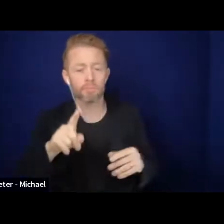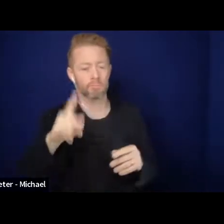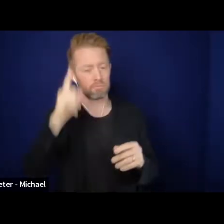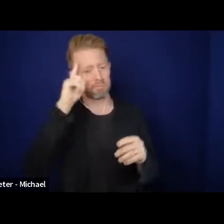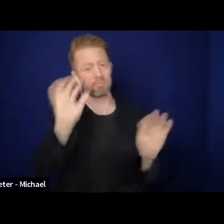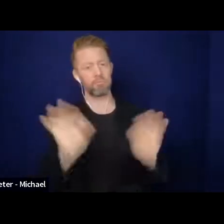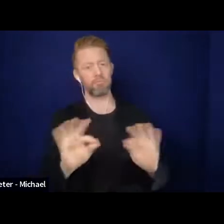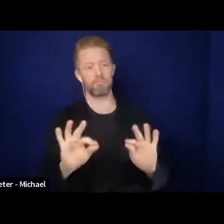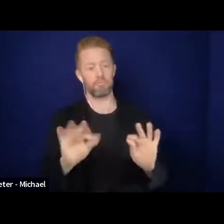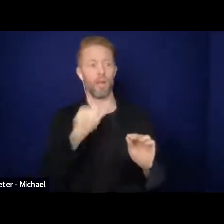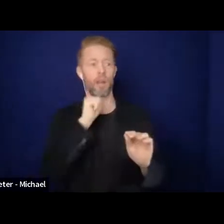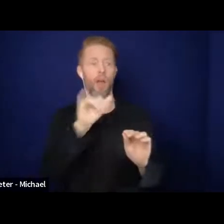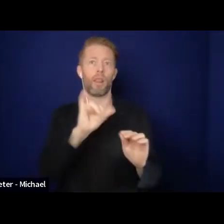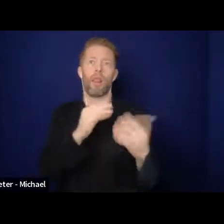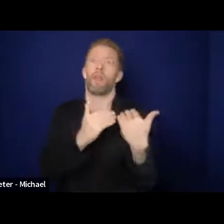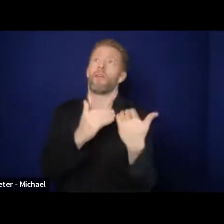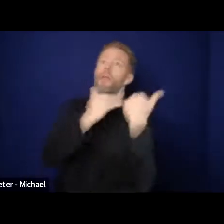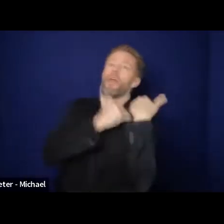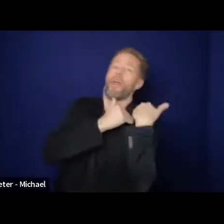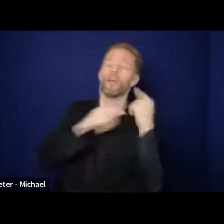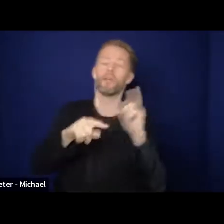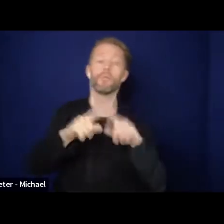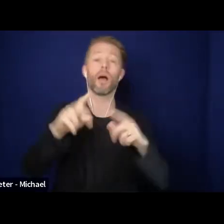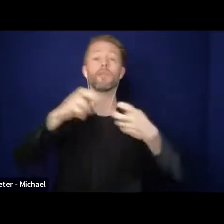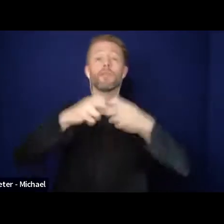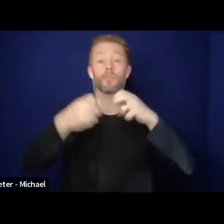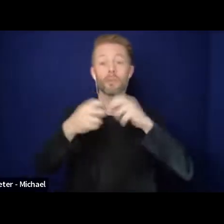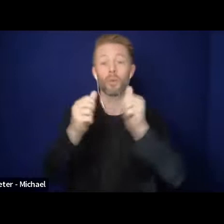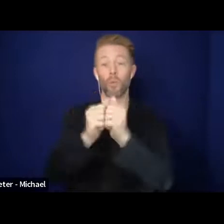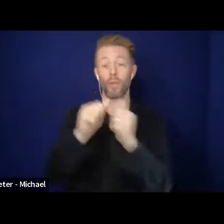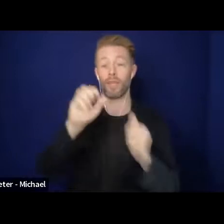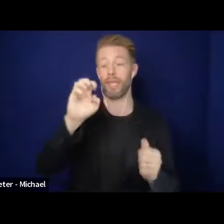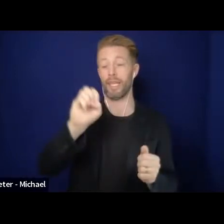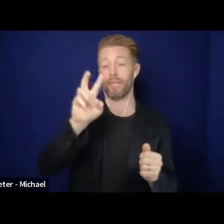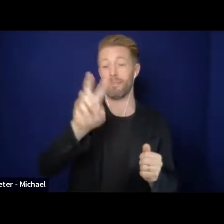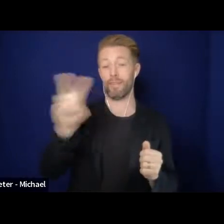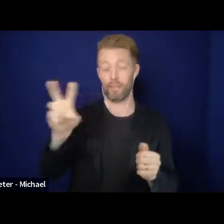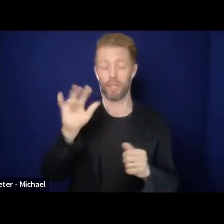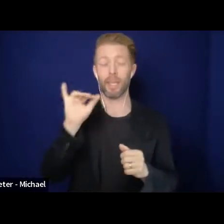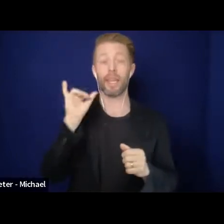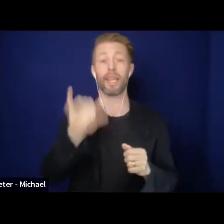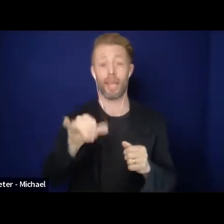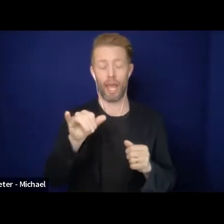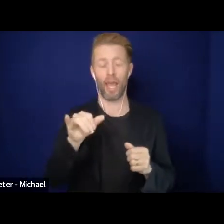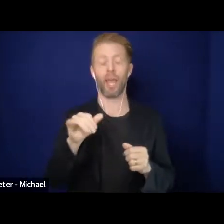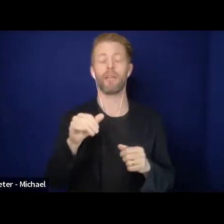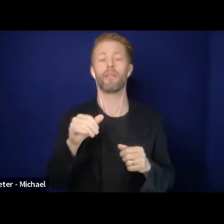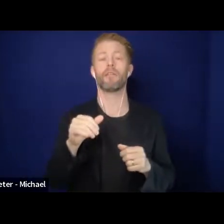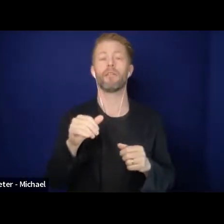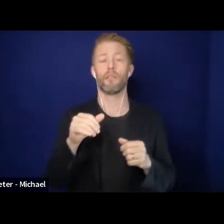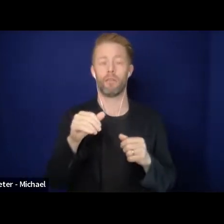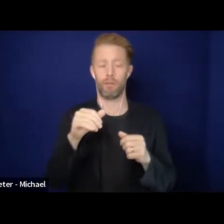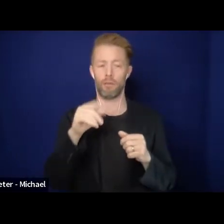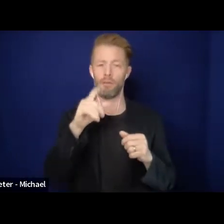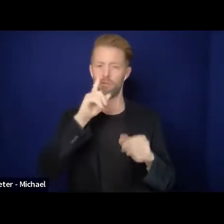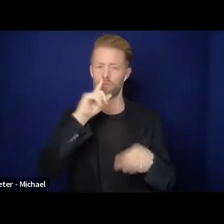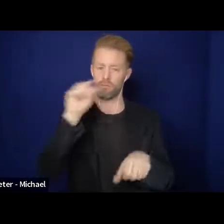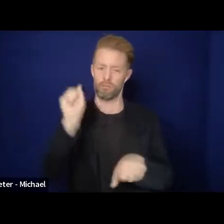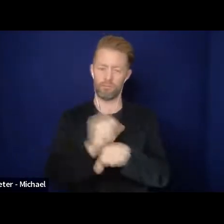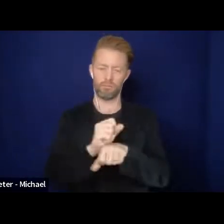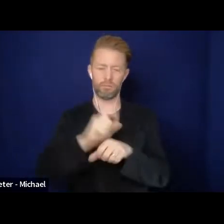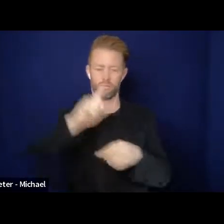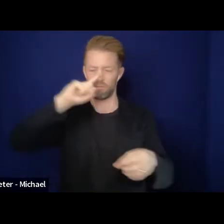But the problem with electronic visit verification systems is that they in fact compose an extreme level of intrusion into